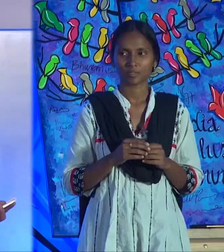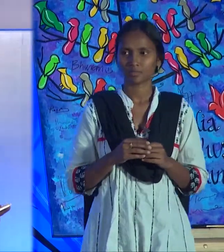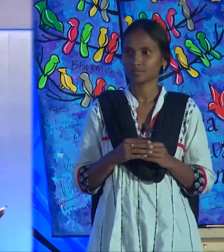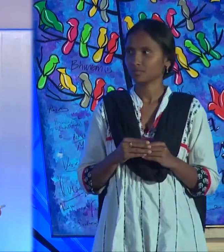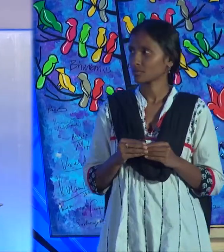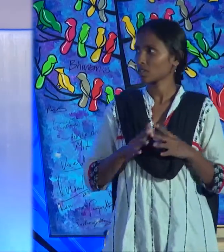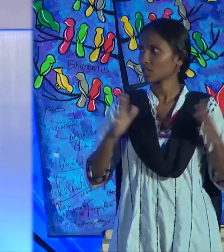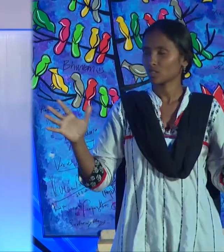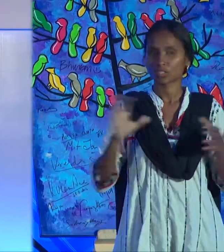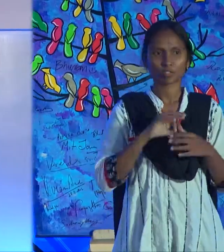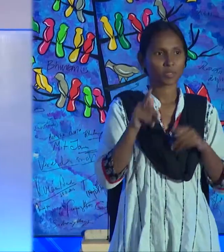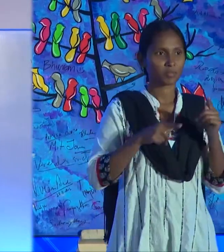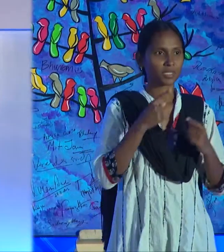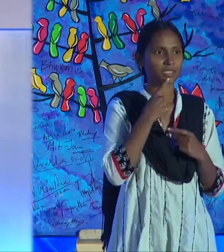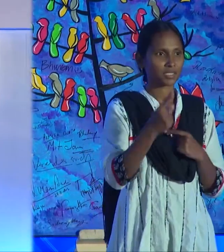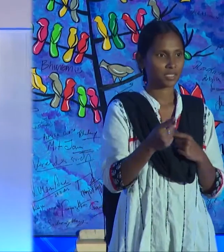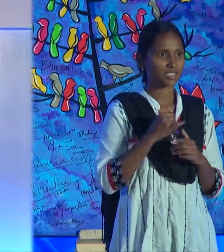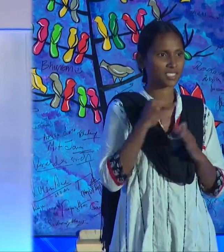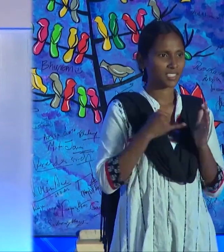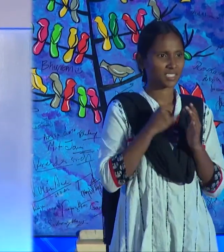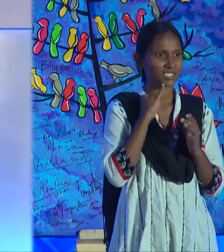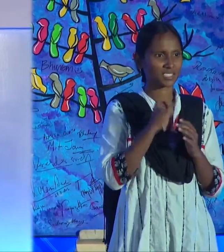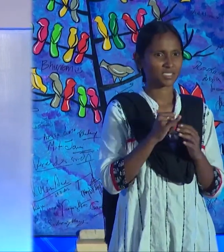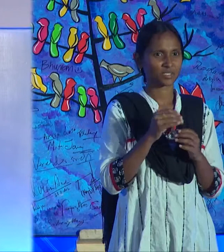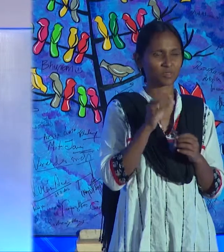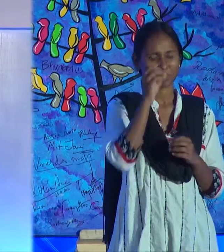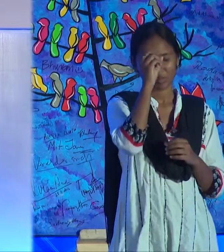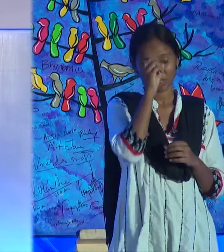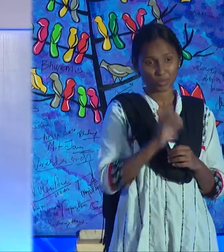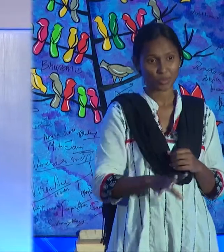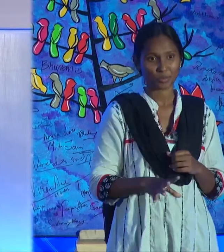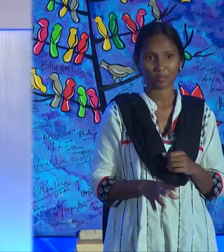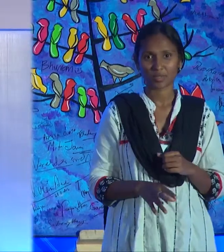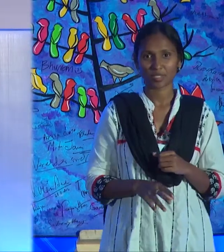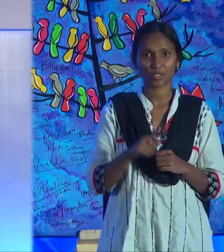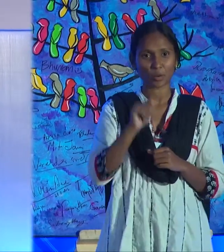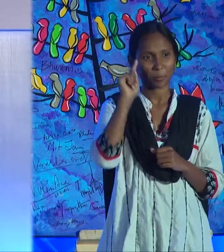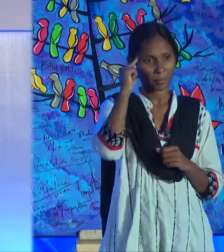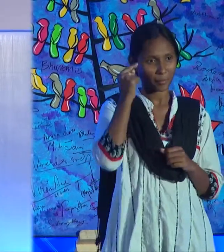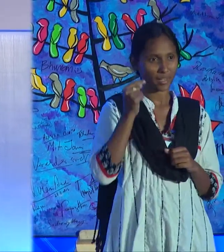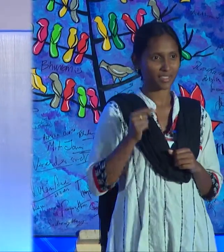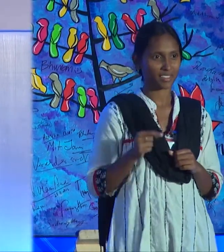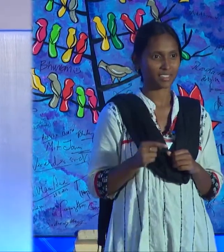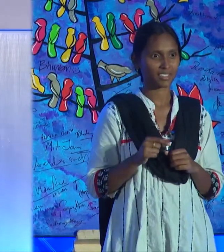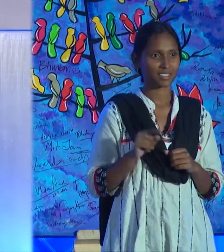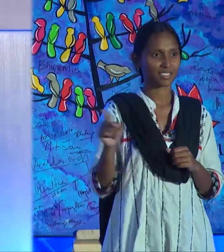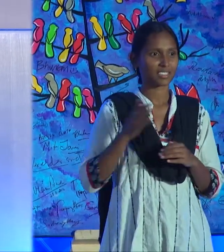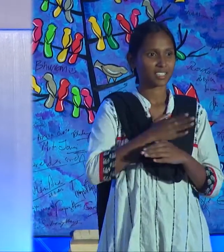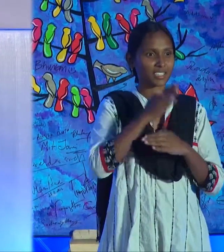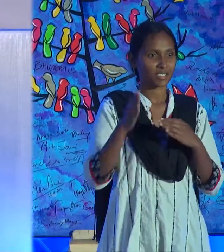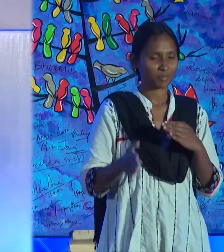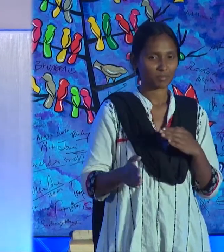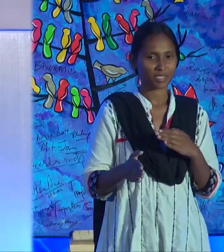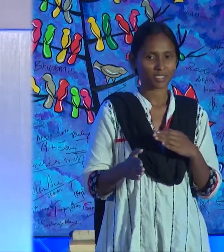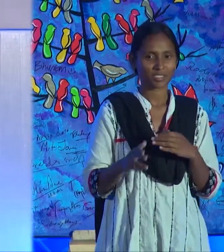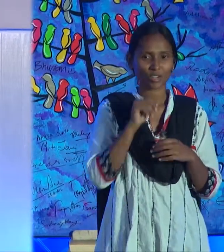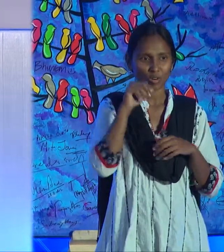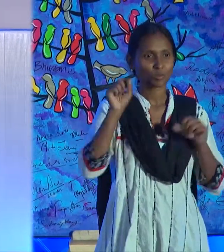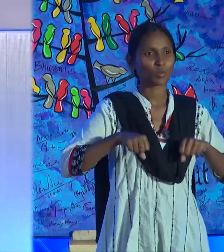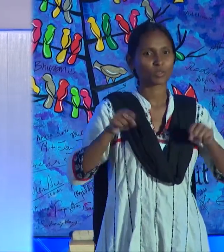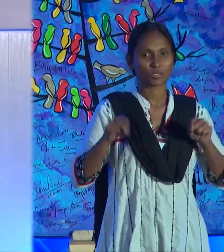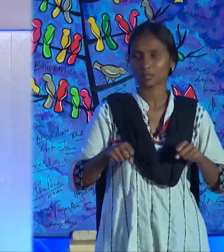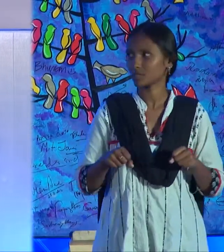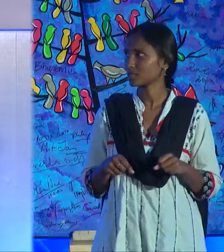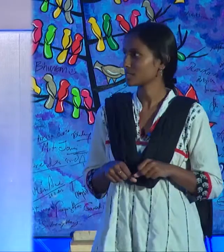A lot of people said that, this is like totally stupid. You're mad. This is completely, completely impossible.